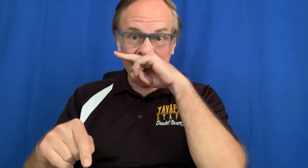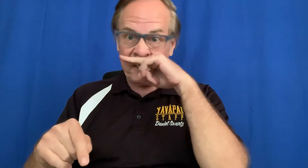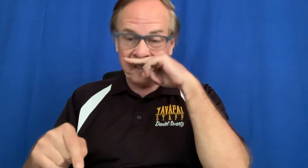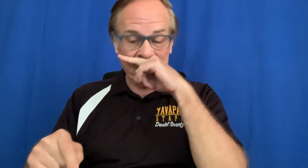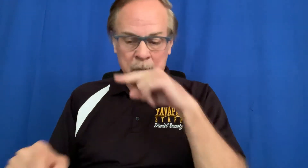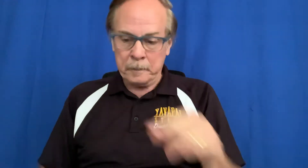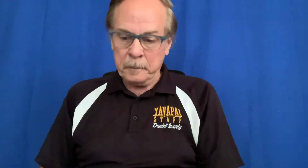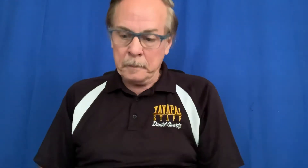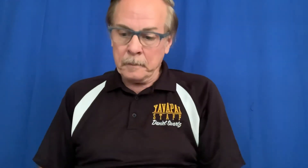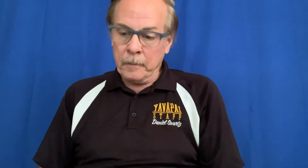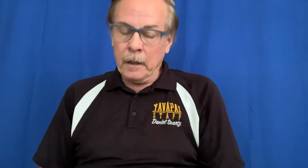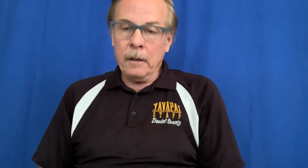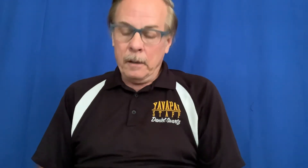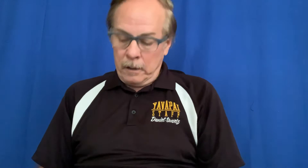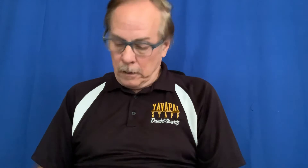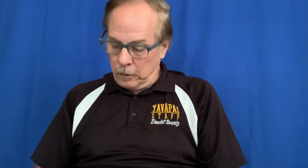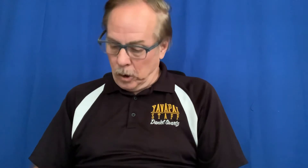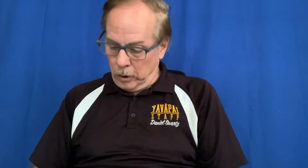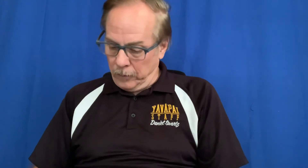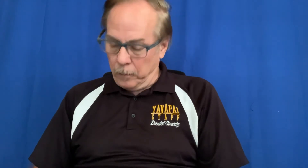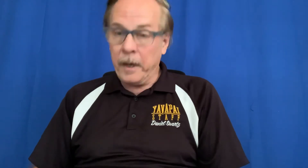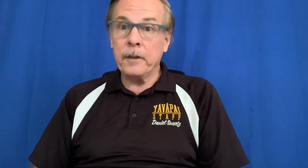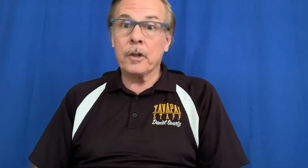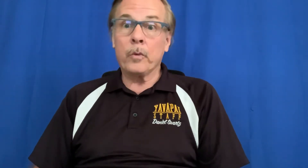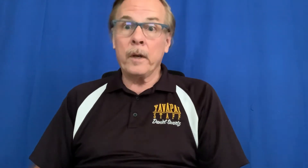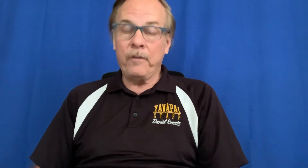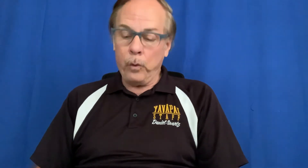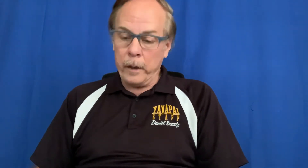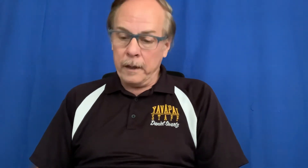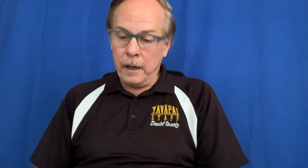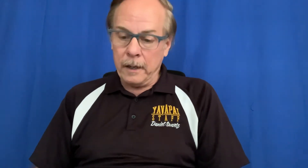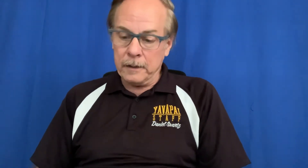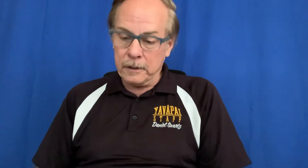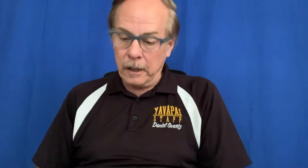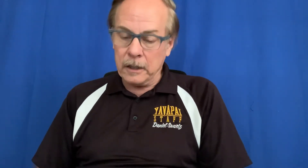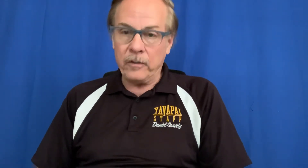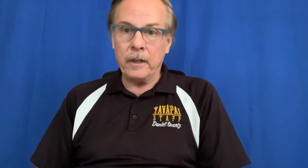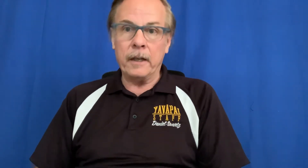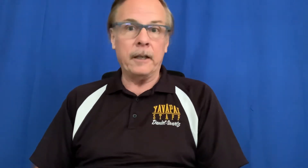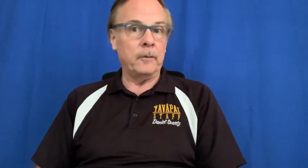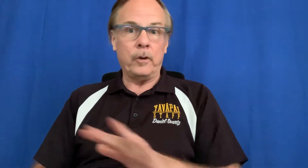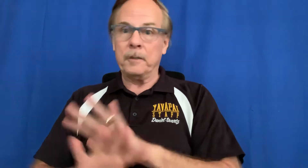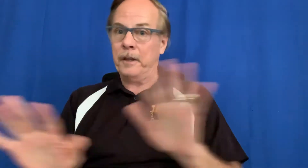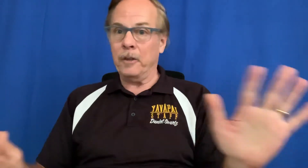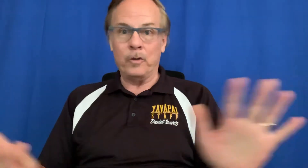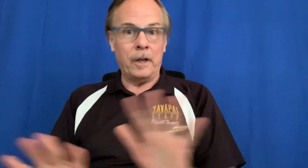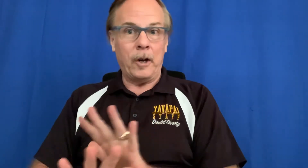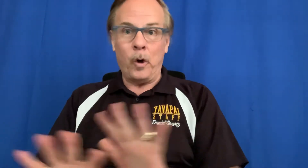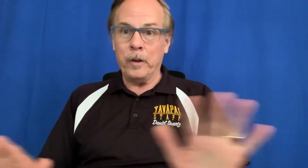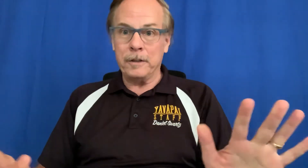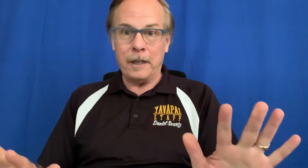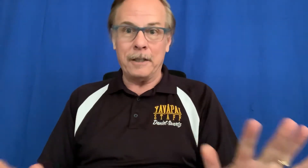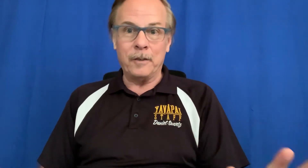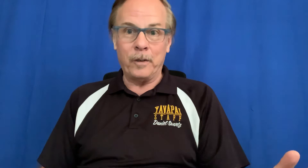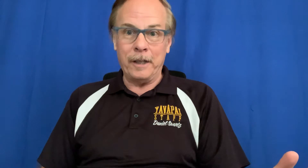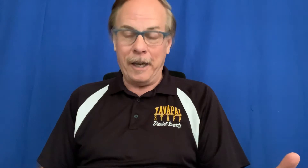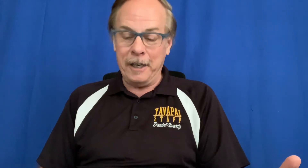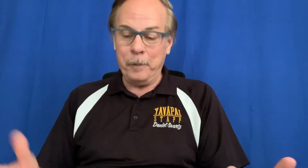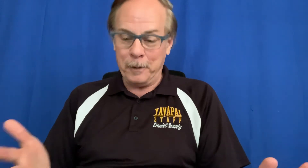transition. Going over to page 349, signs for negating. Trust me, these are not all the signs for negating, but these